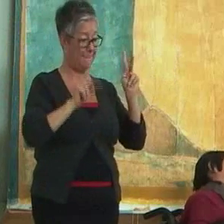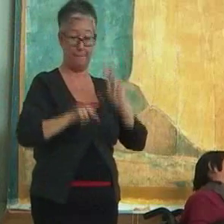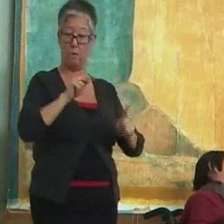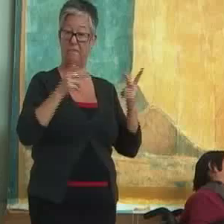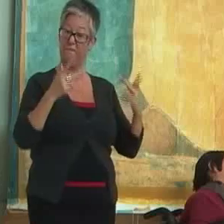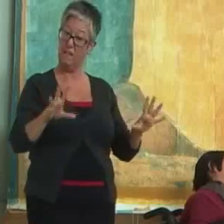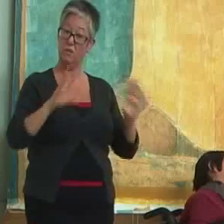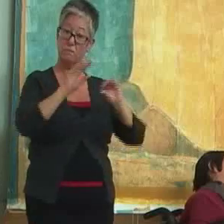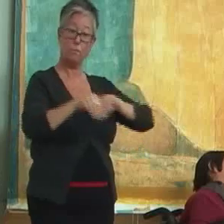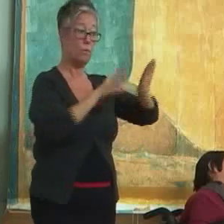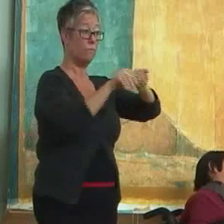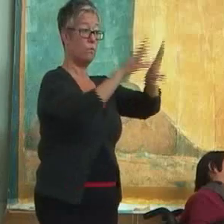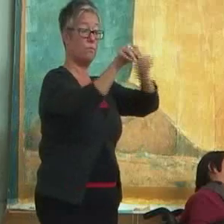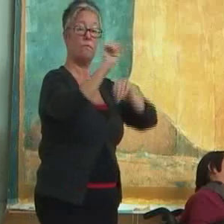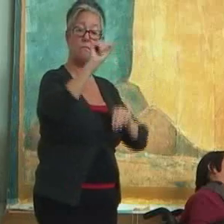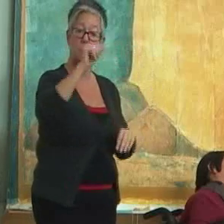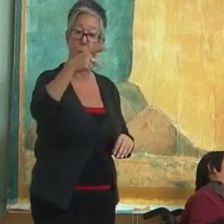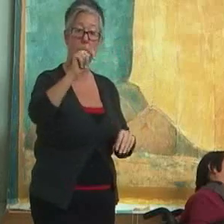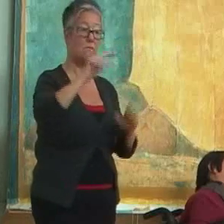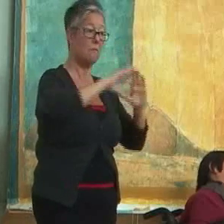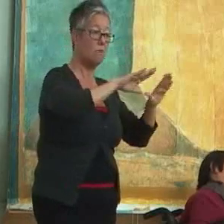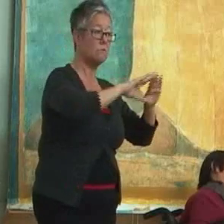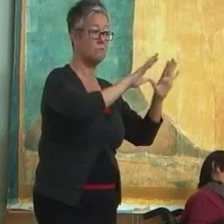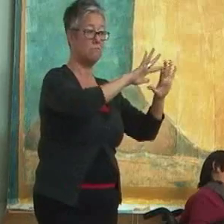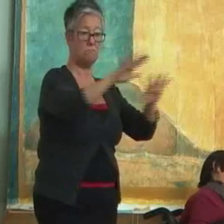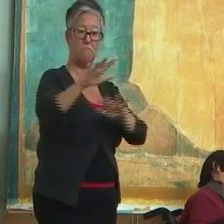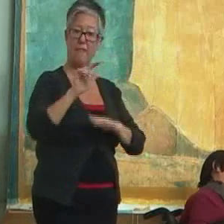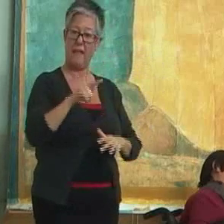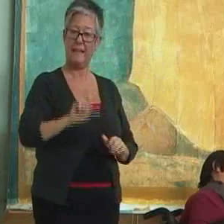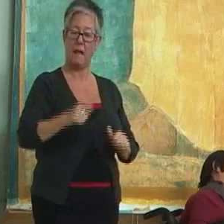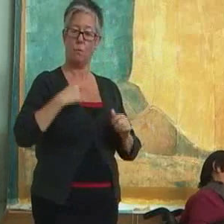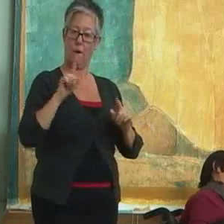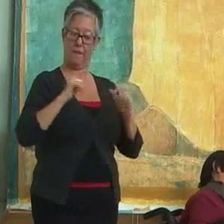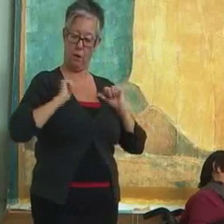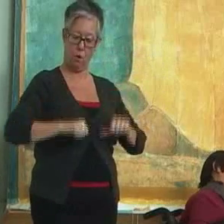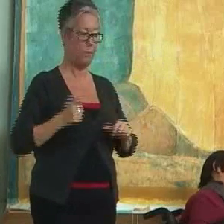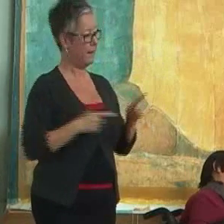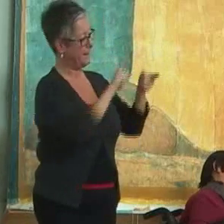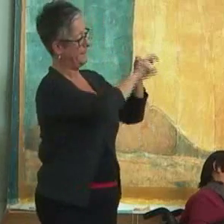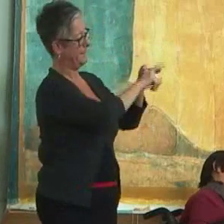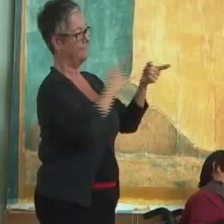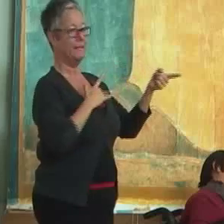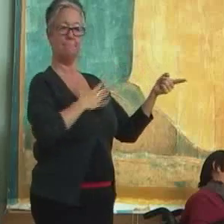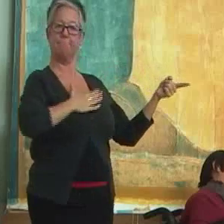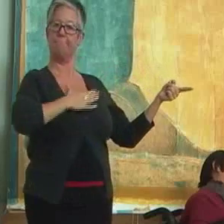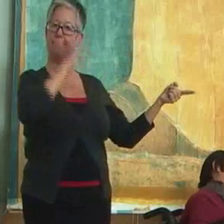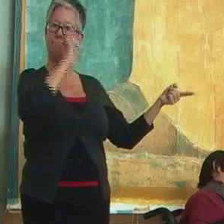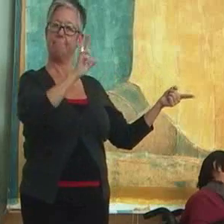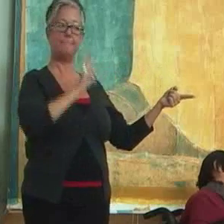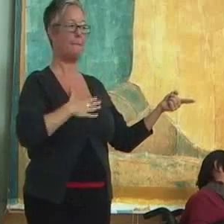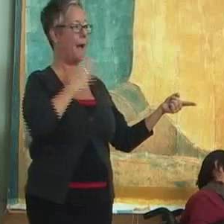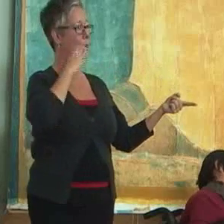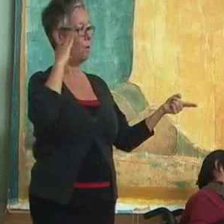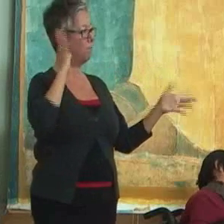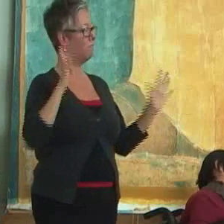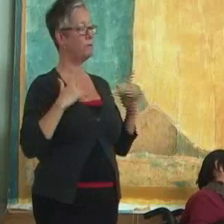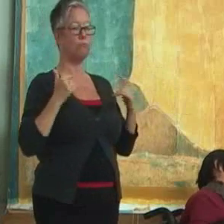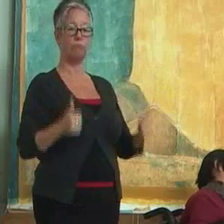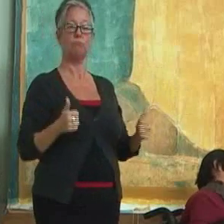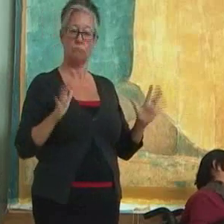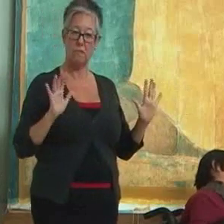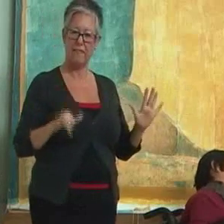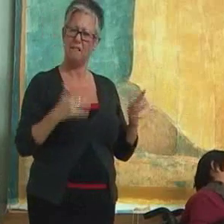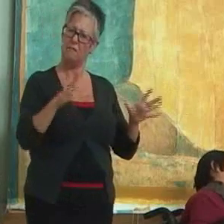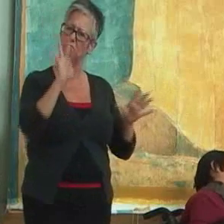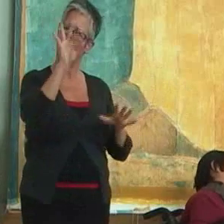and given regular housing, where they can hang their coat and have a sense of self-respect which comes with having your own accommodation. Actually,